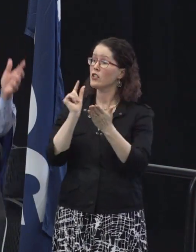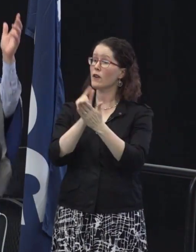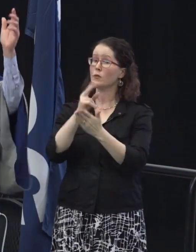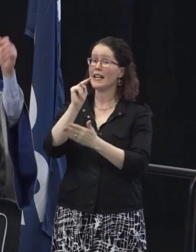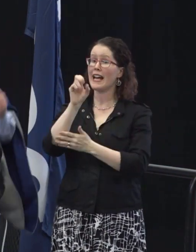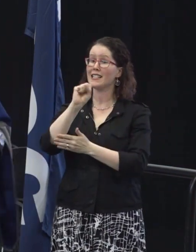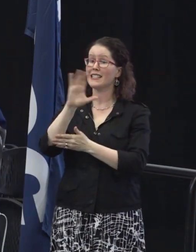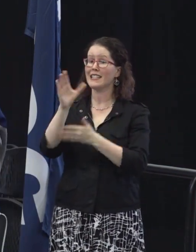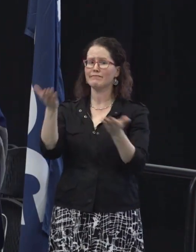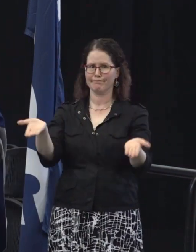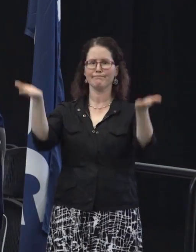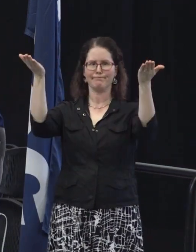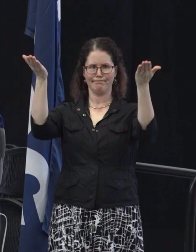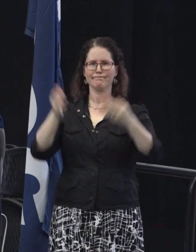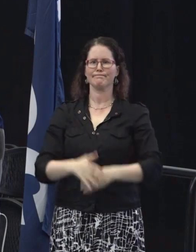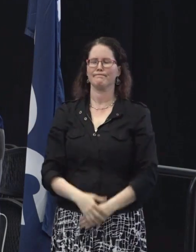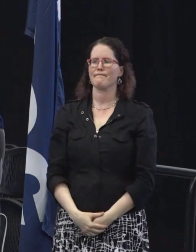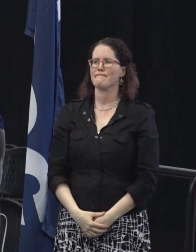please stand up.